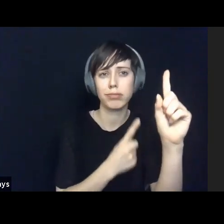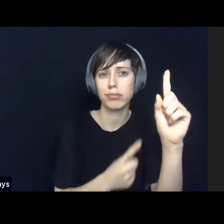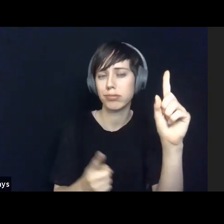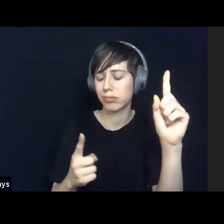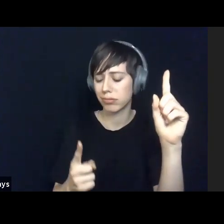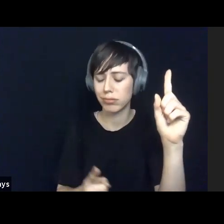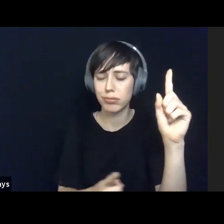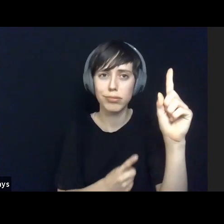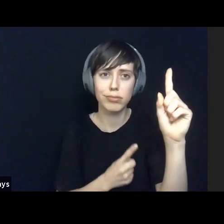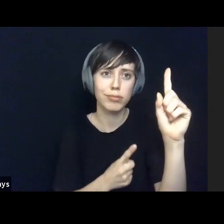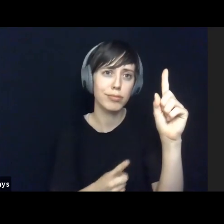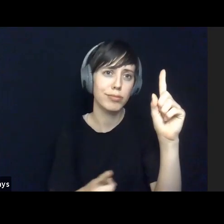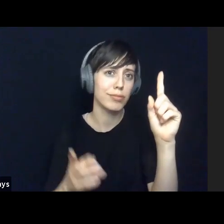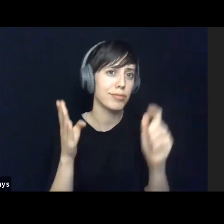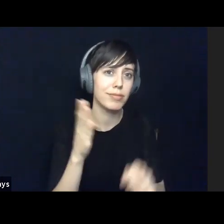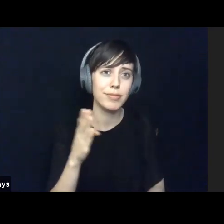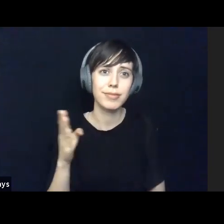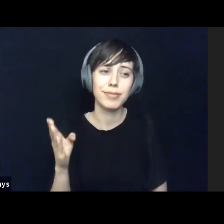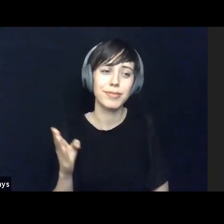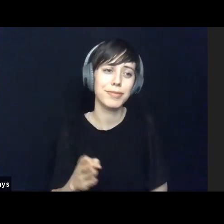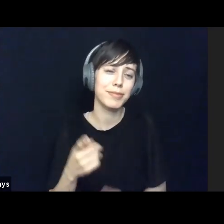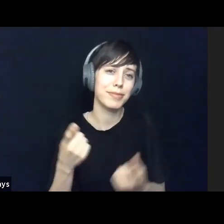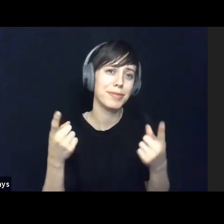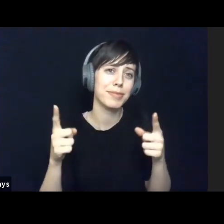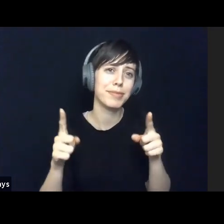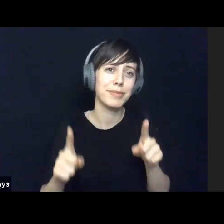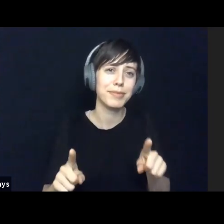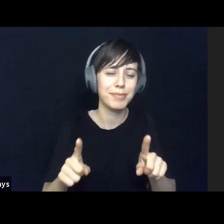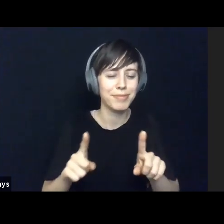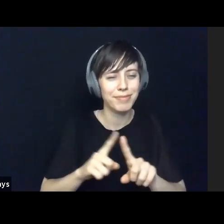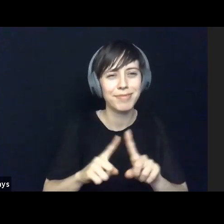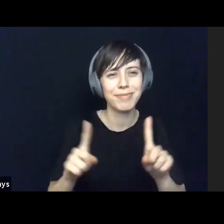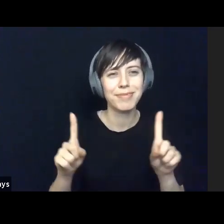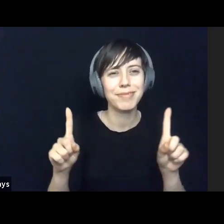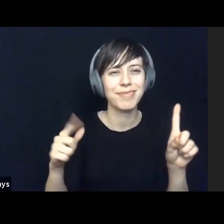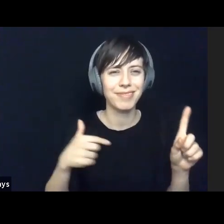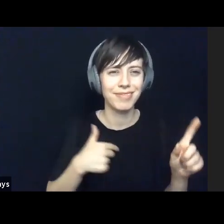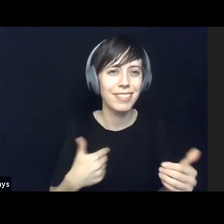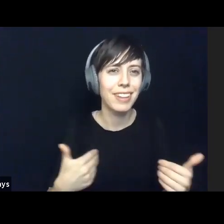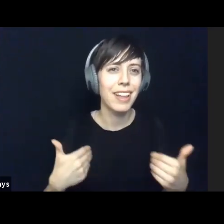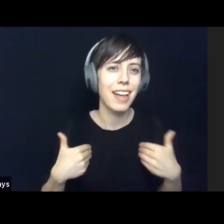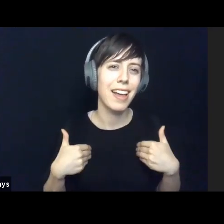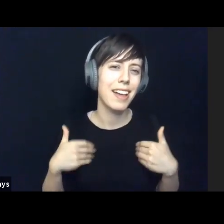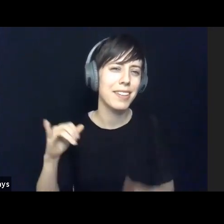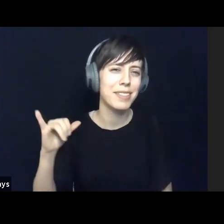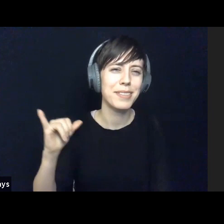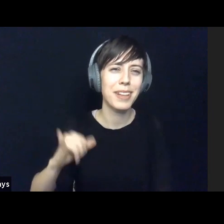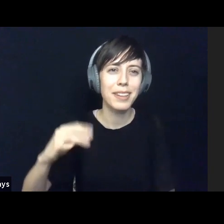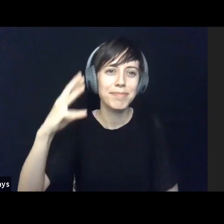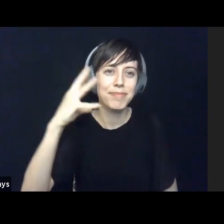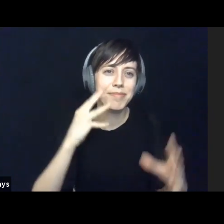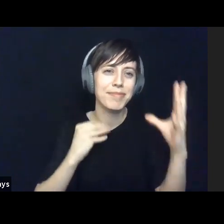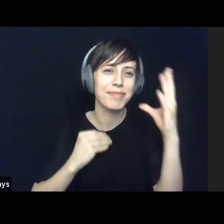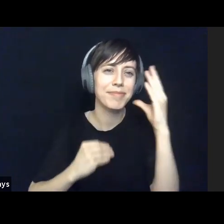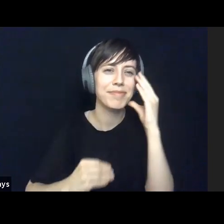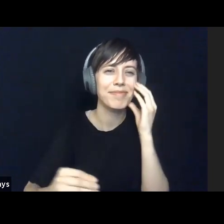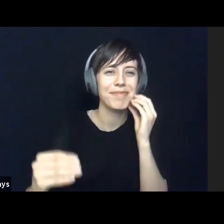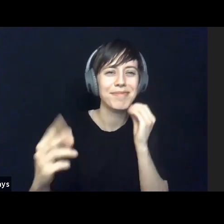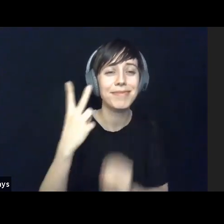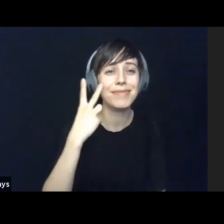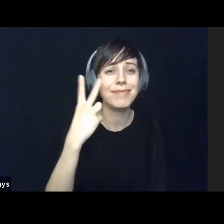lines that form near my neck and jawbone, each